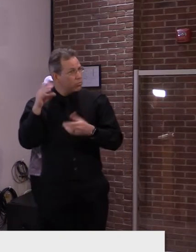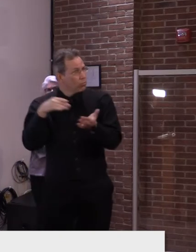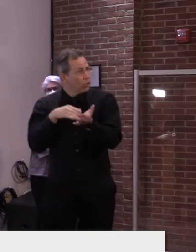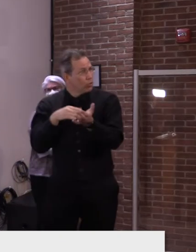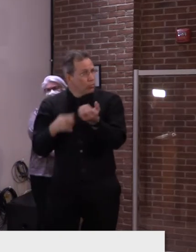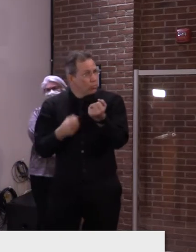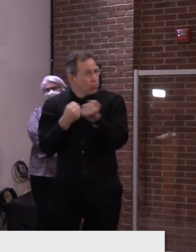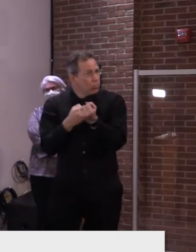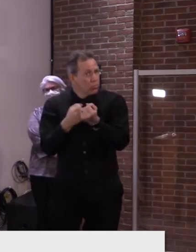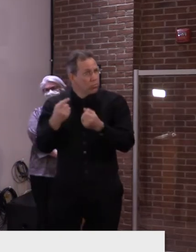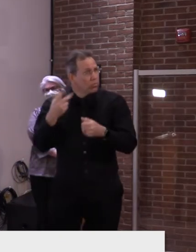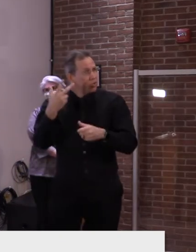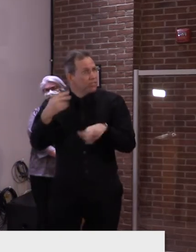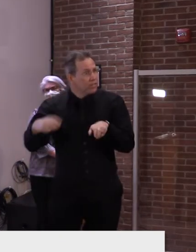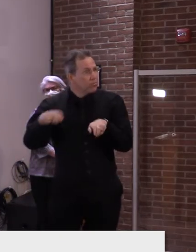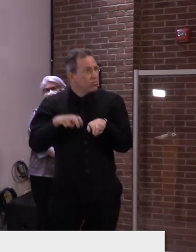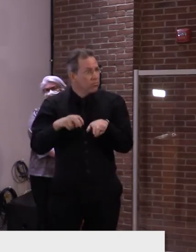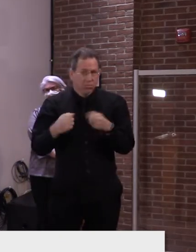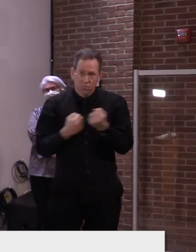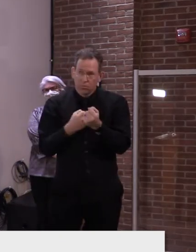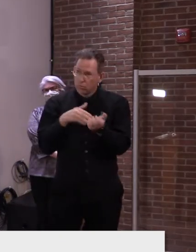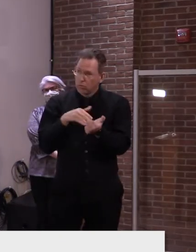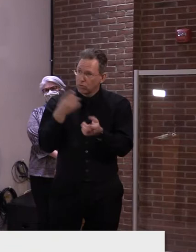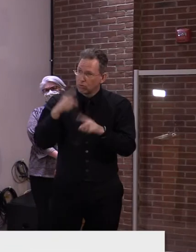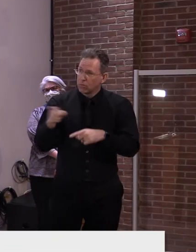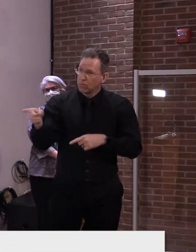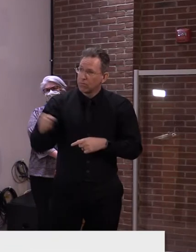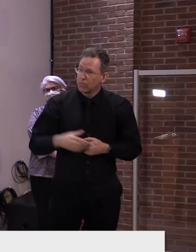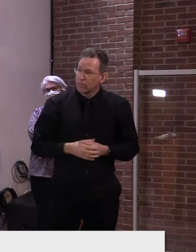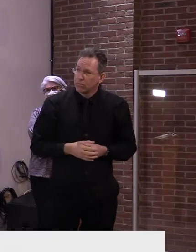standpoint. Michelle Levine.